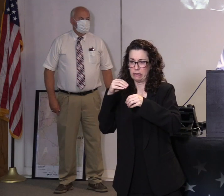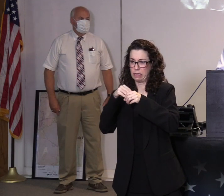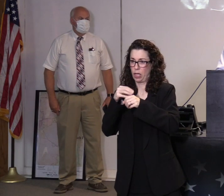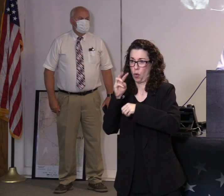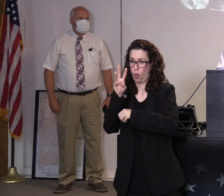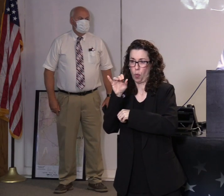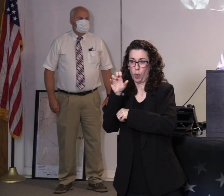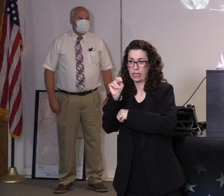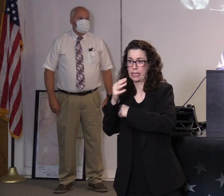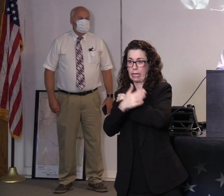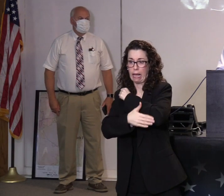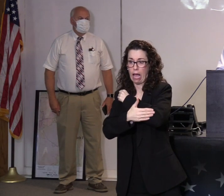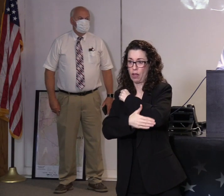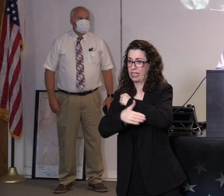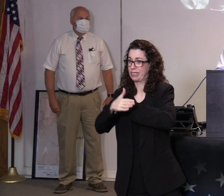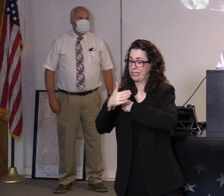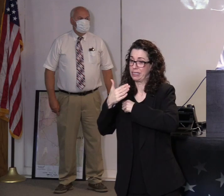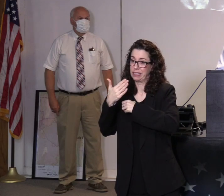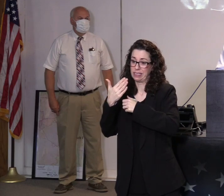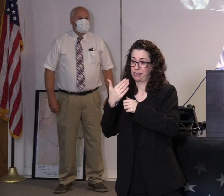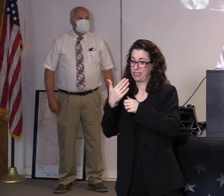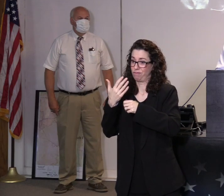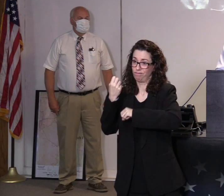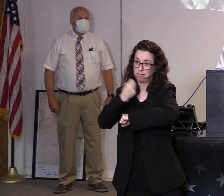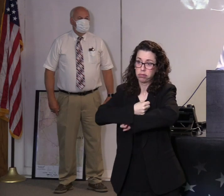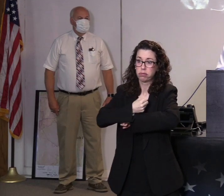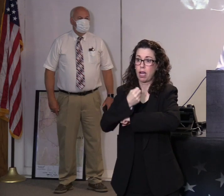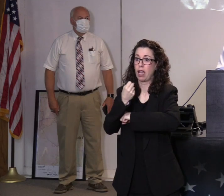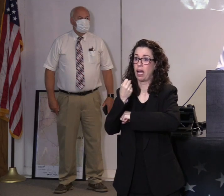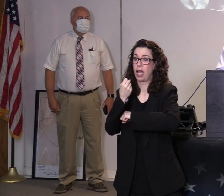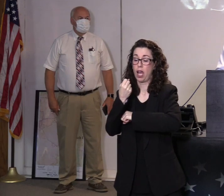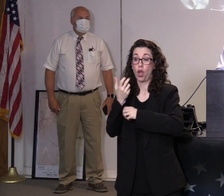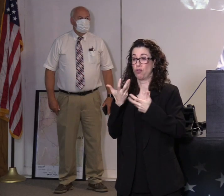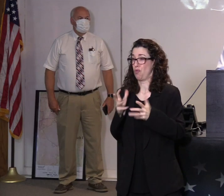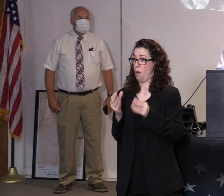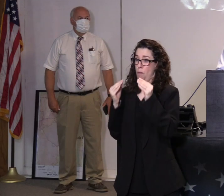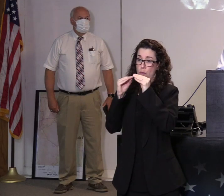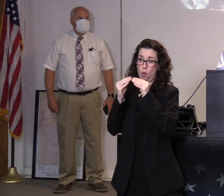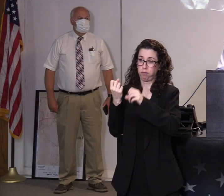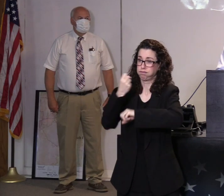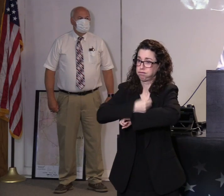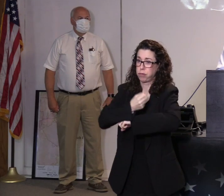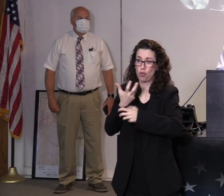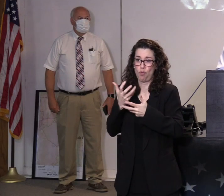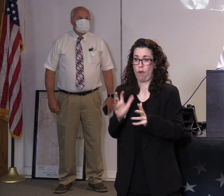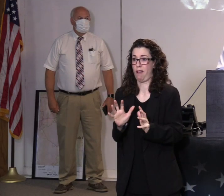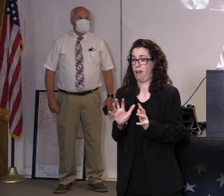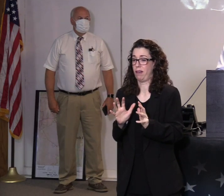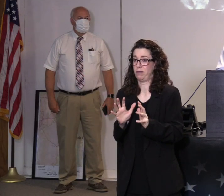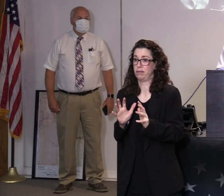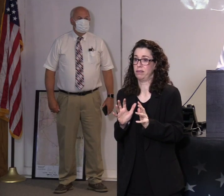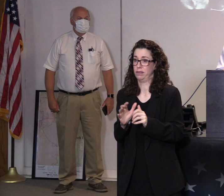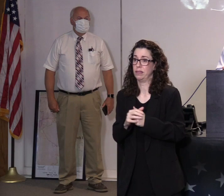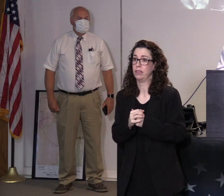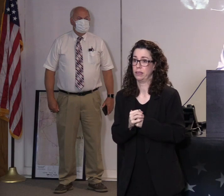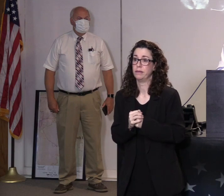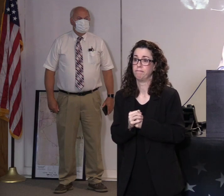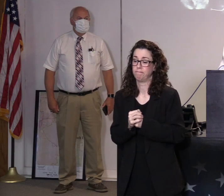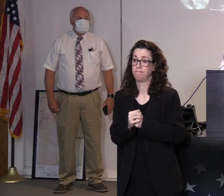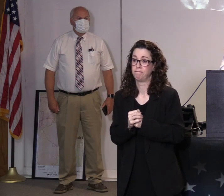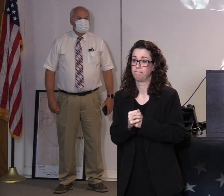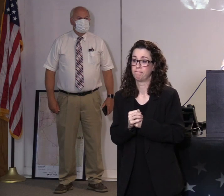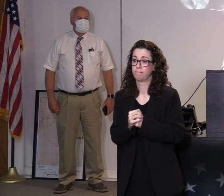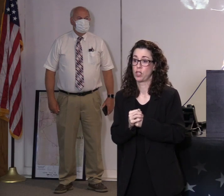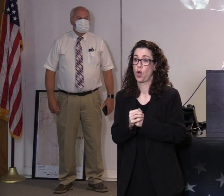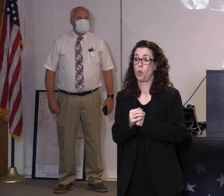not made a comeback yet. And another shutdown of businesses could be disastrous for those families. So again,